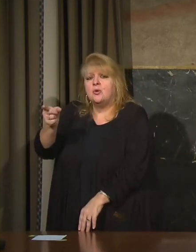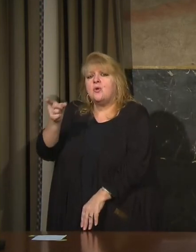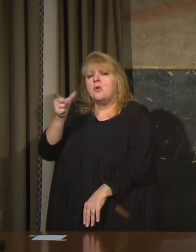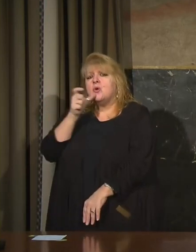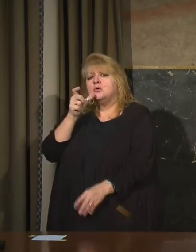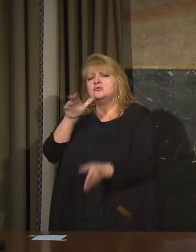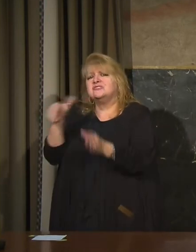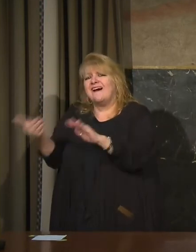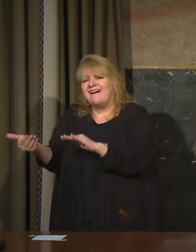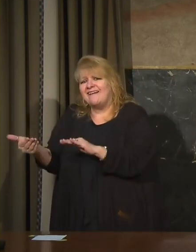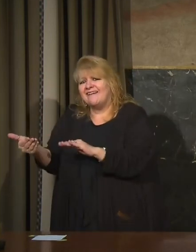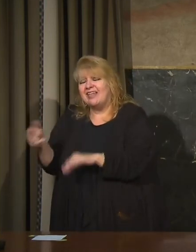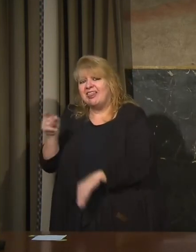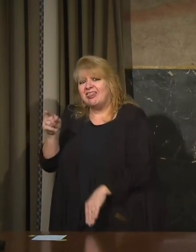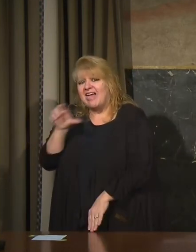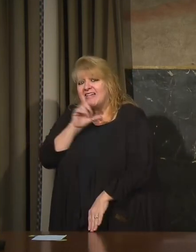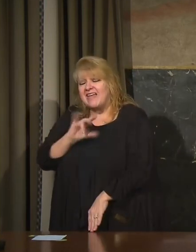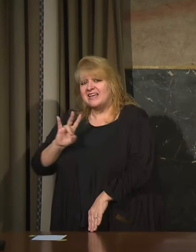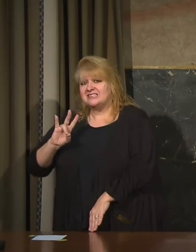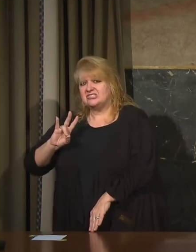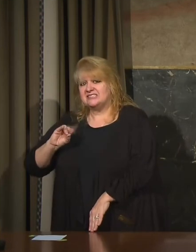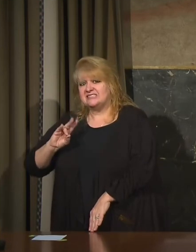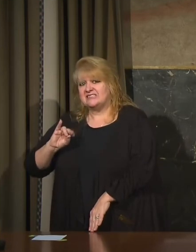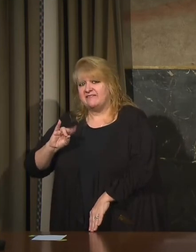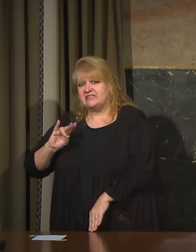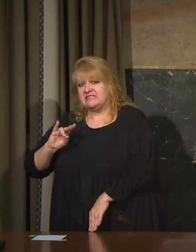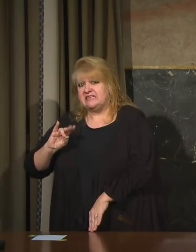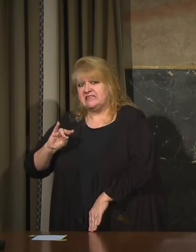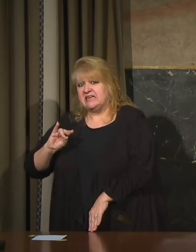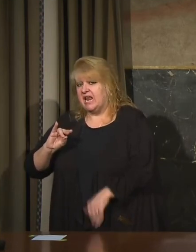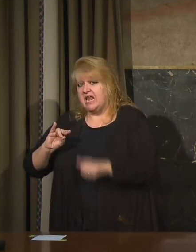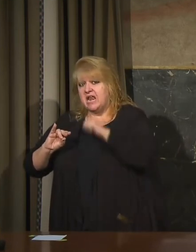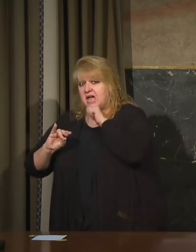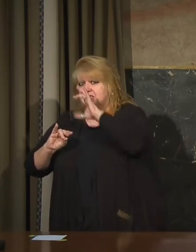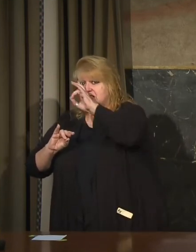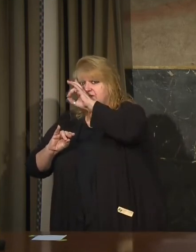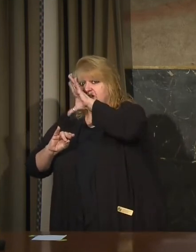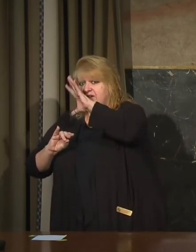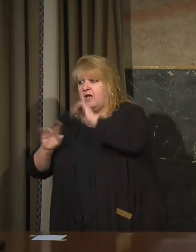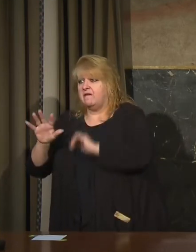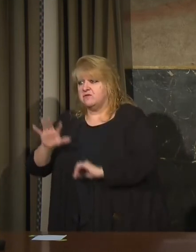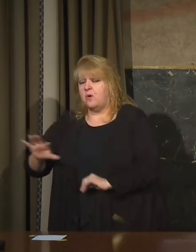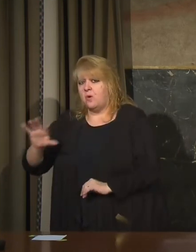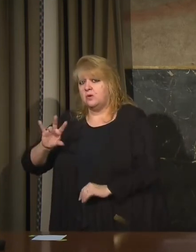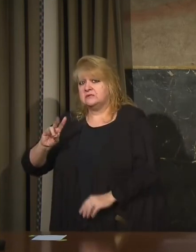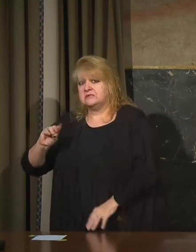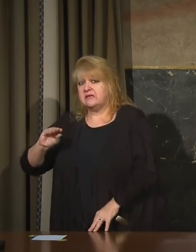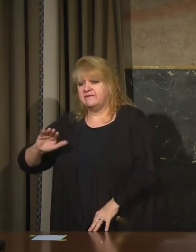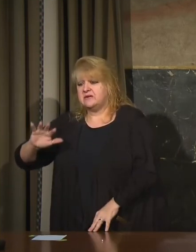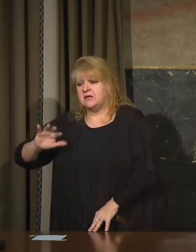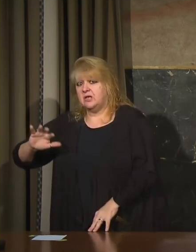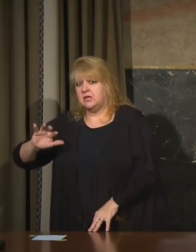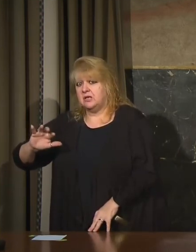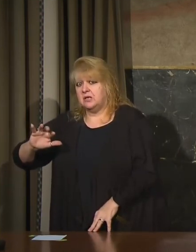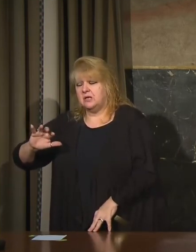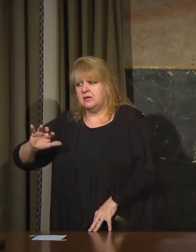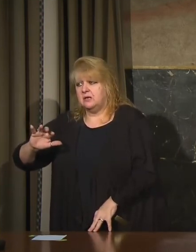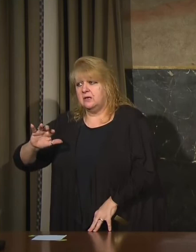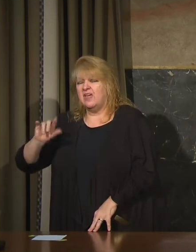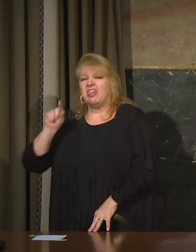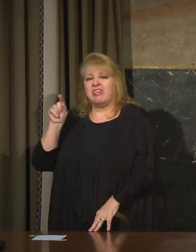wasn't 75. So this was a data-driven decision recommended by OPH based on our state-specific